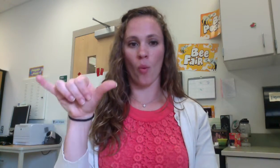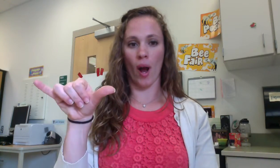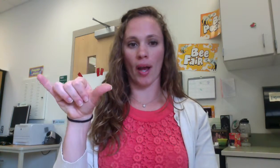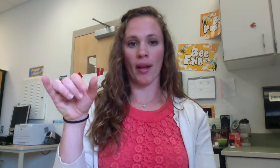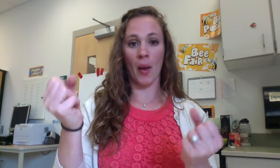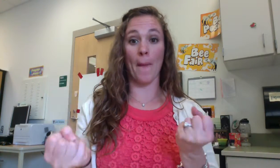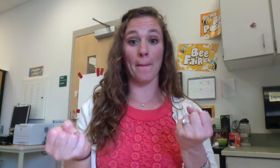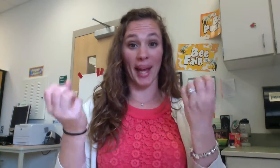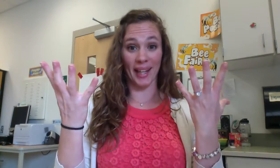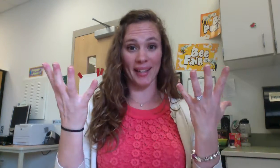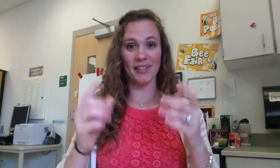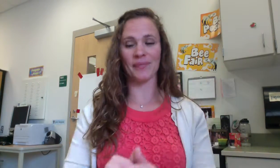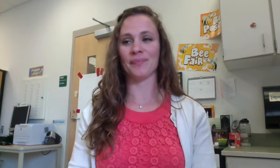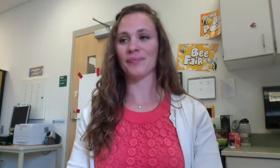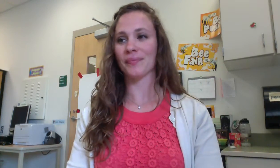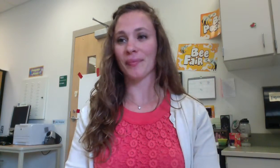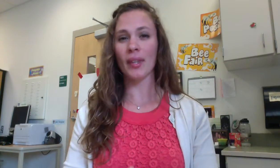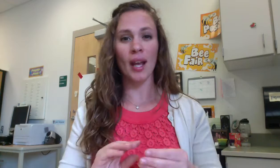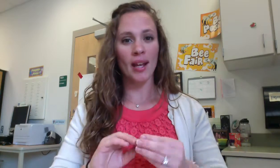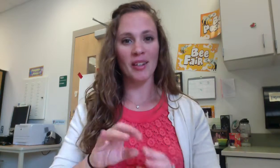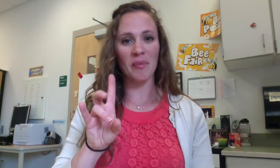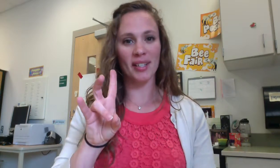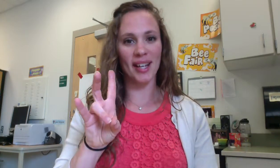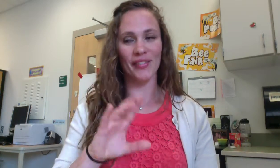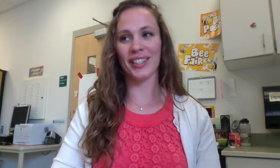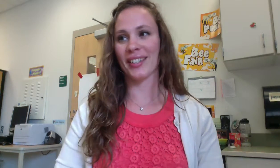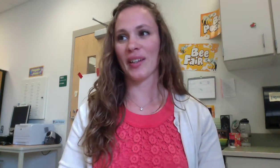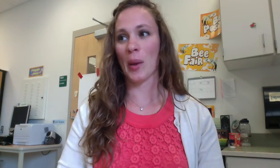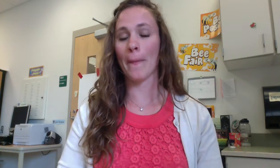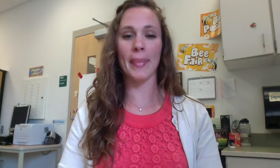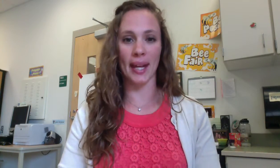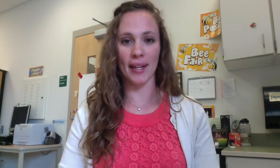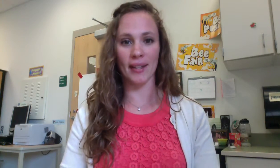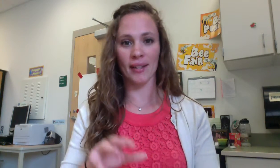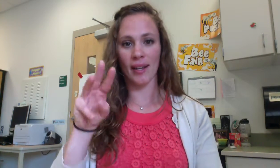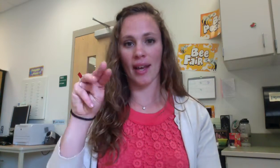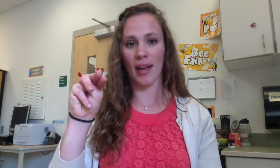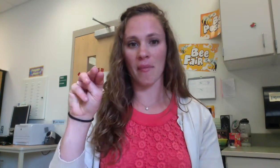M-A-N-Y, many. Number seven, made,